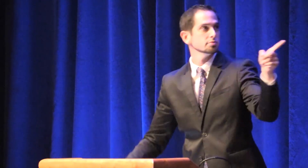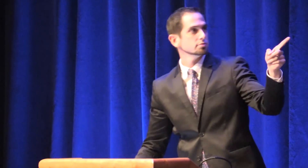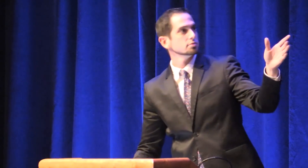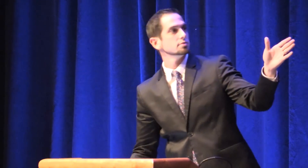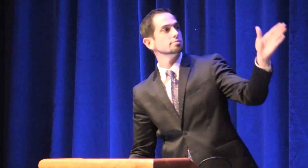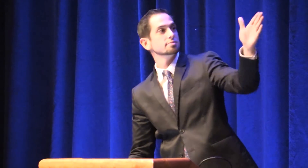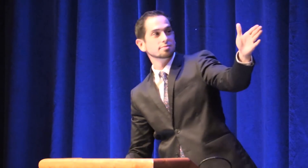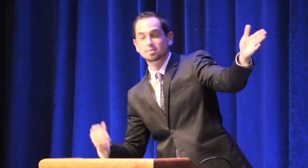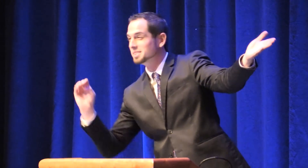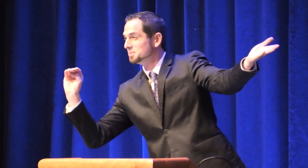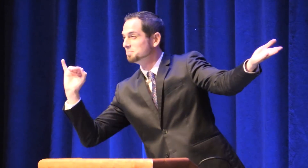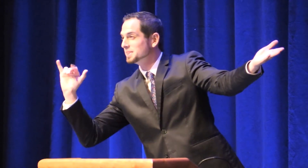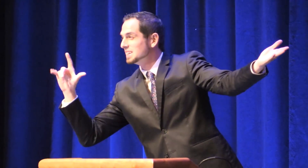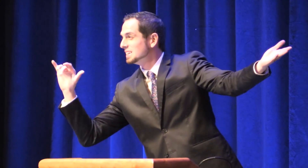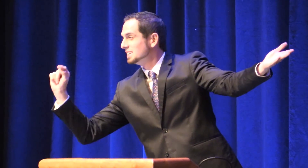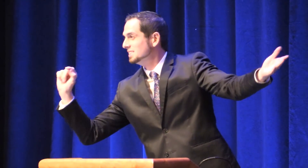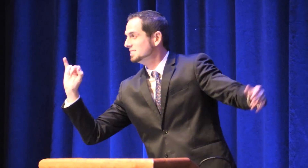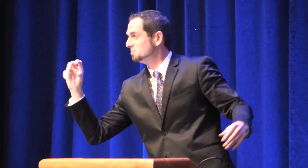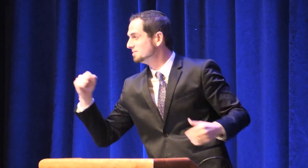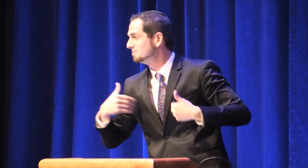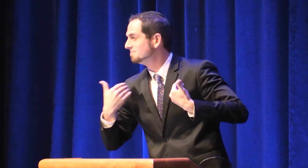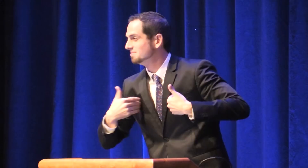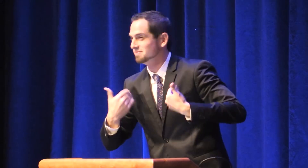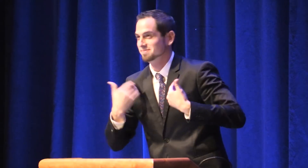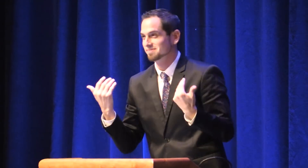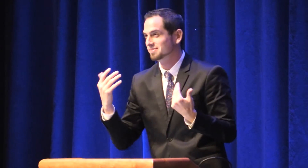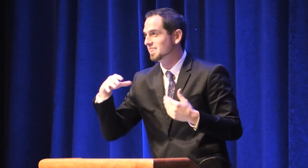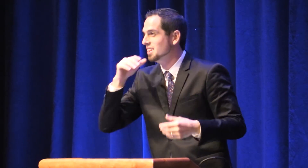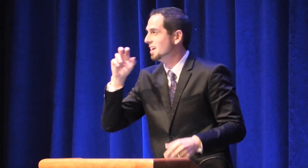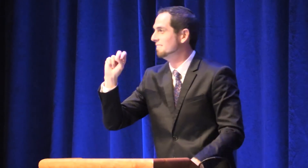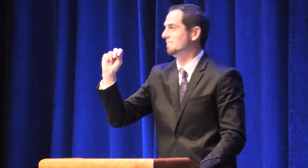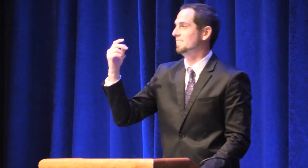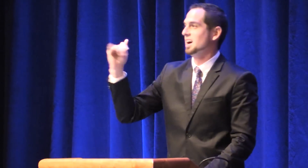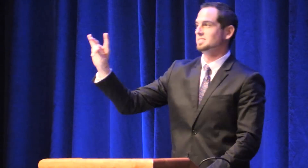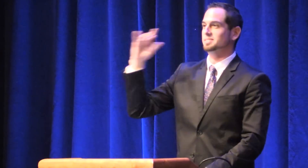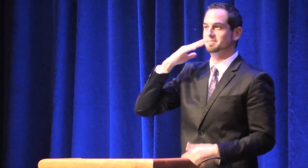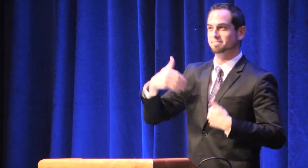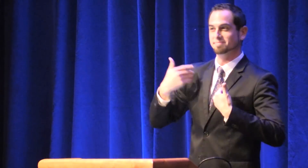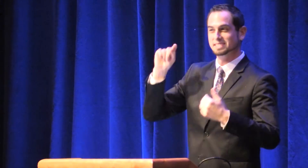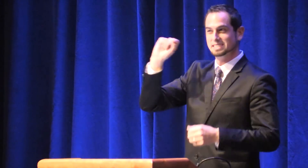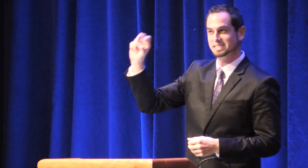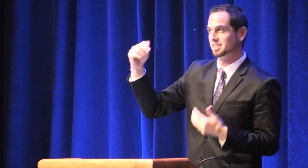said, using the power of the media and shining a positive light on us.